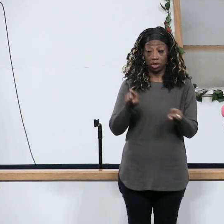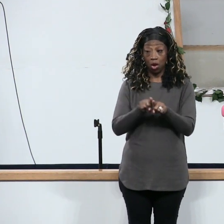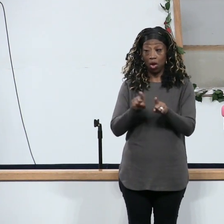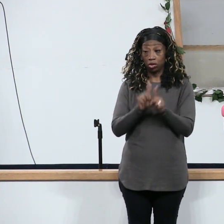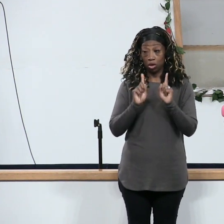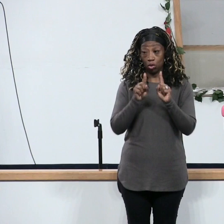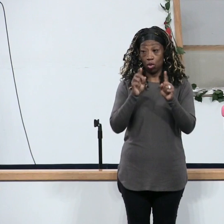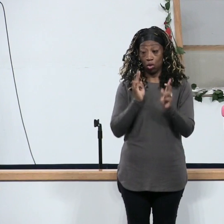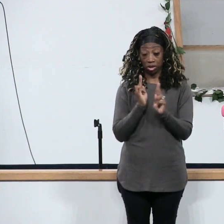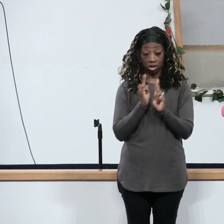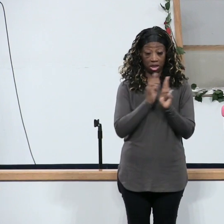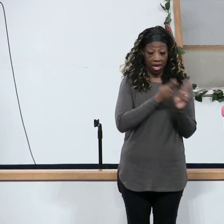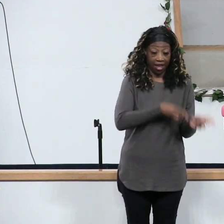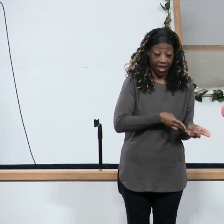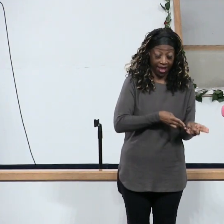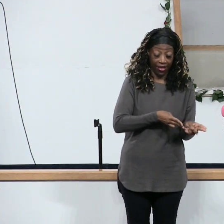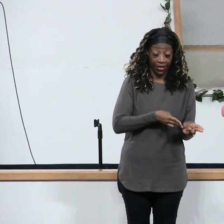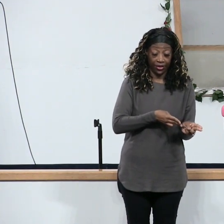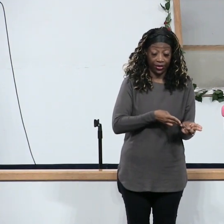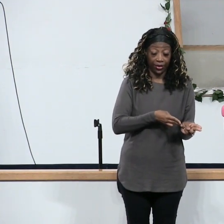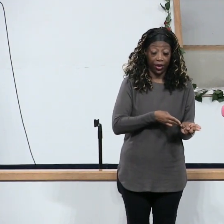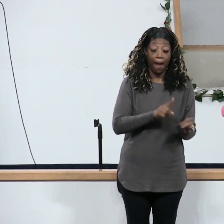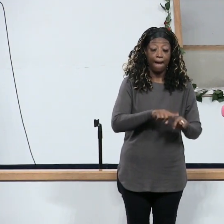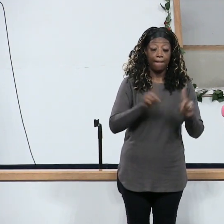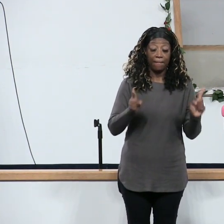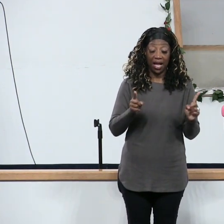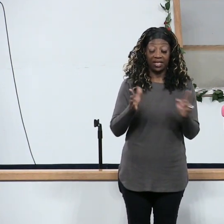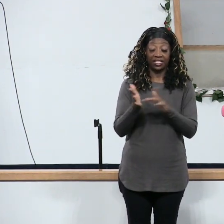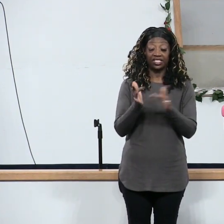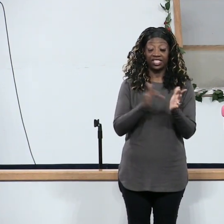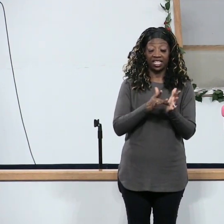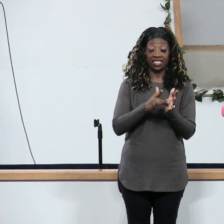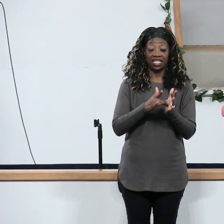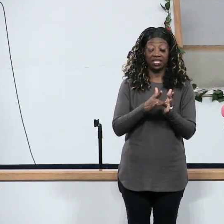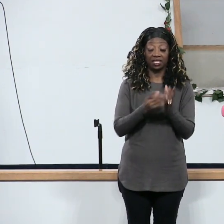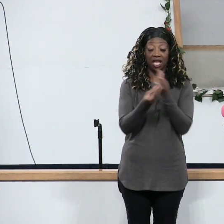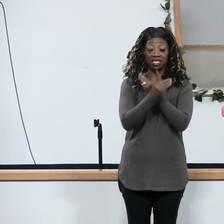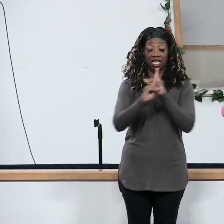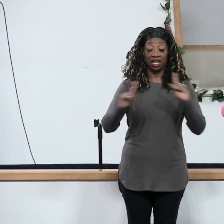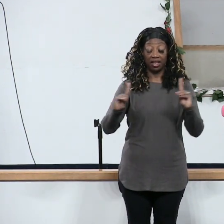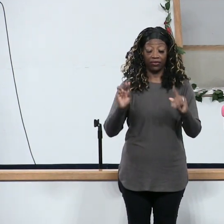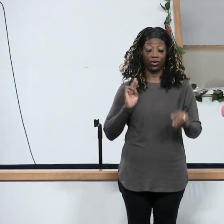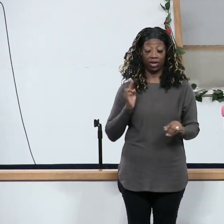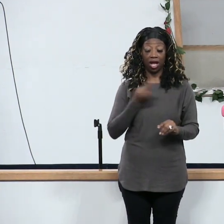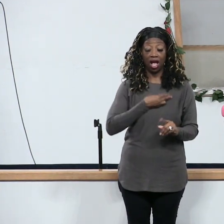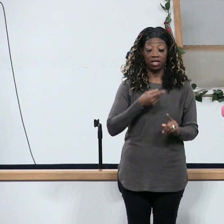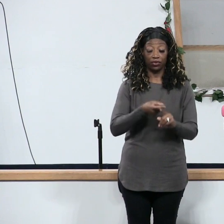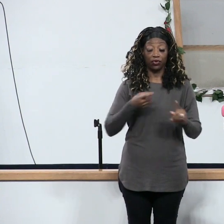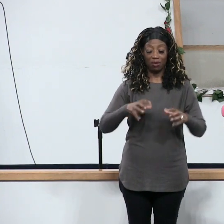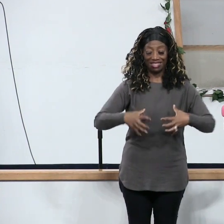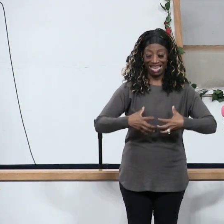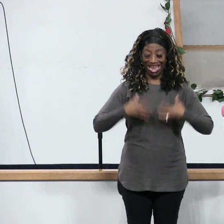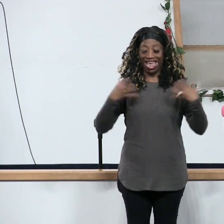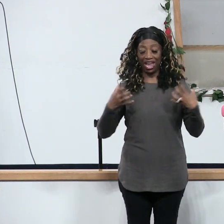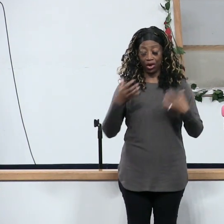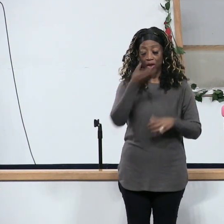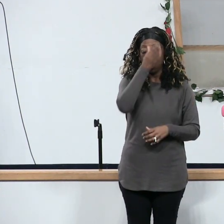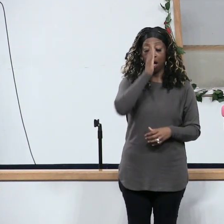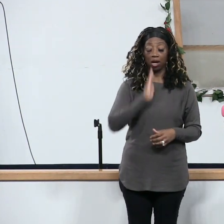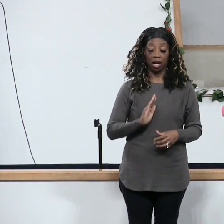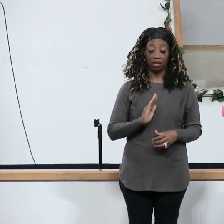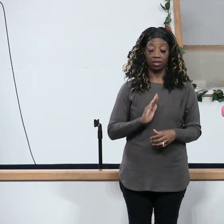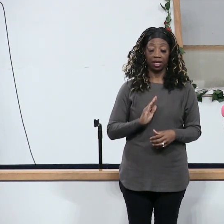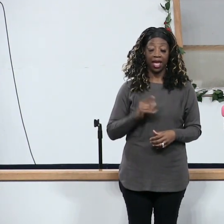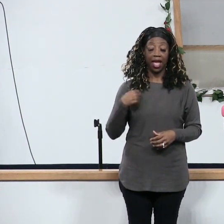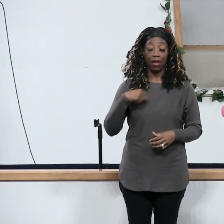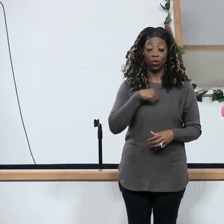delivered us. He delivered us from the wrath of God. And at the same time, it requires us to look forward to what? His return.